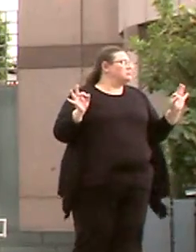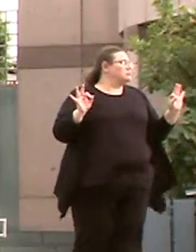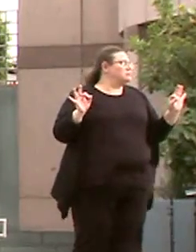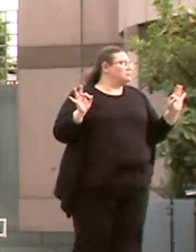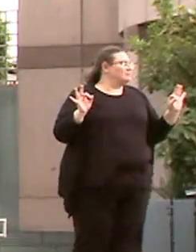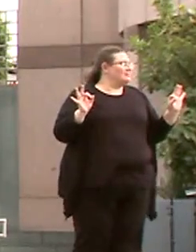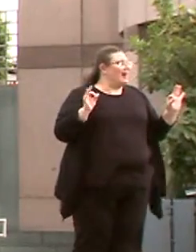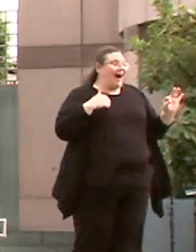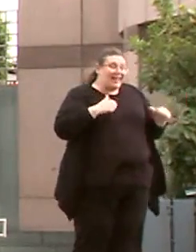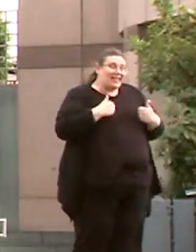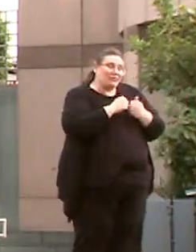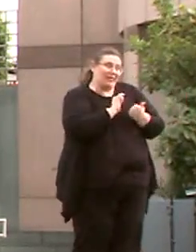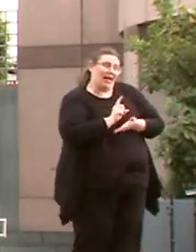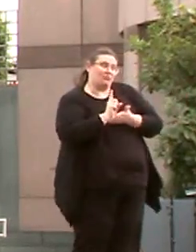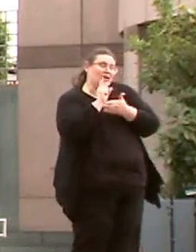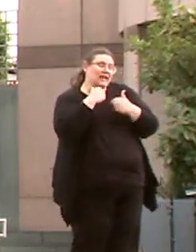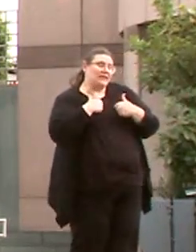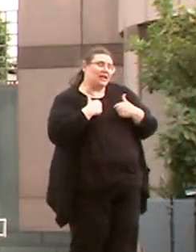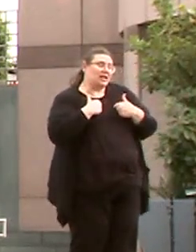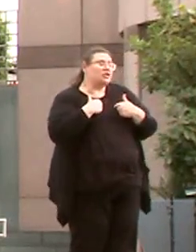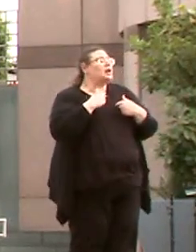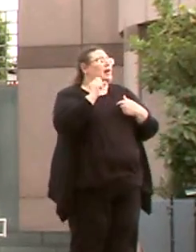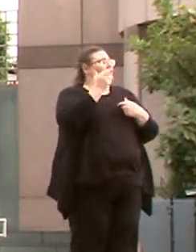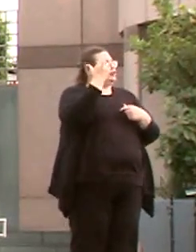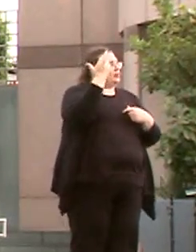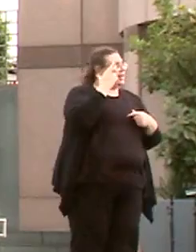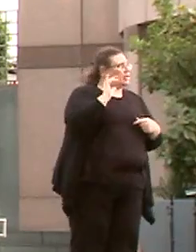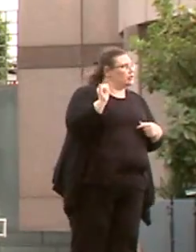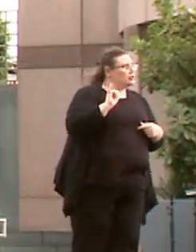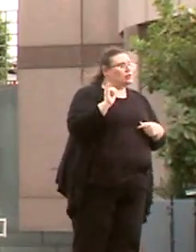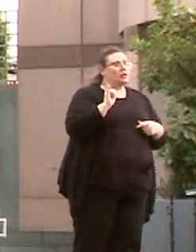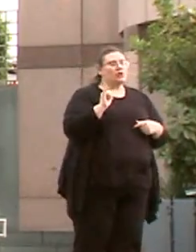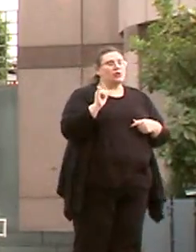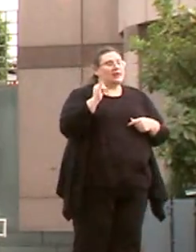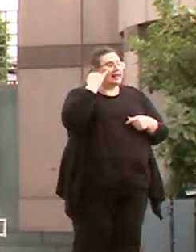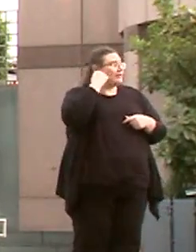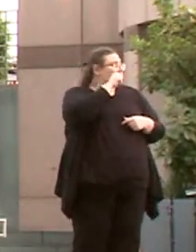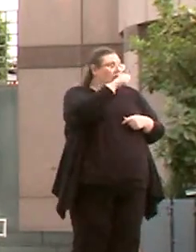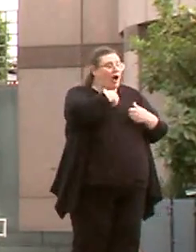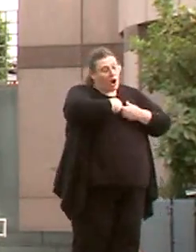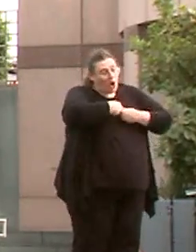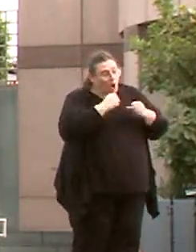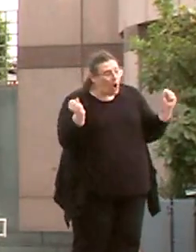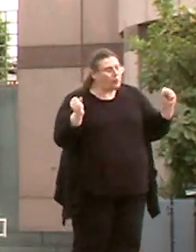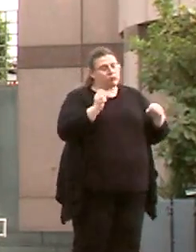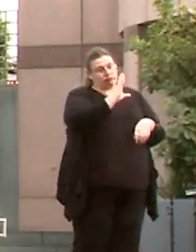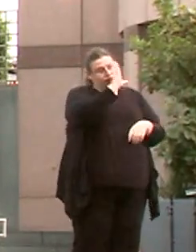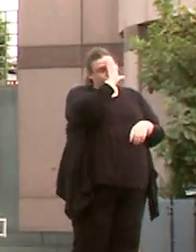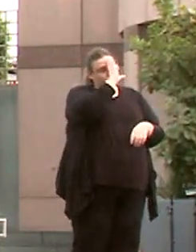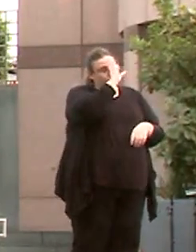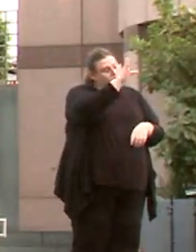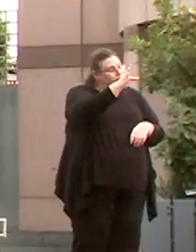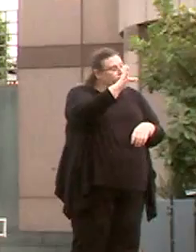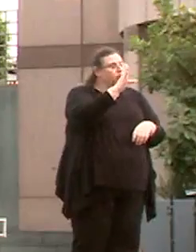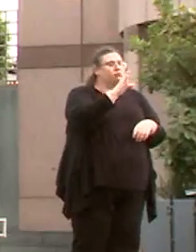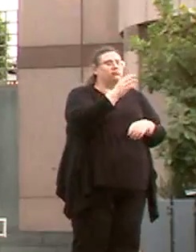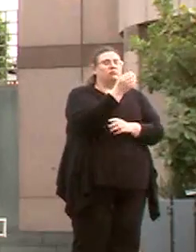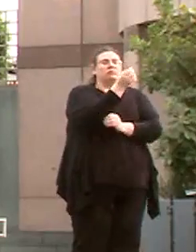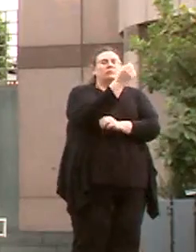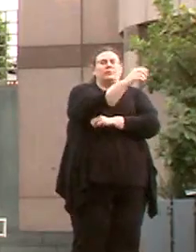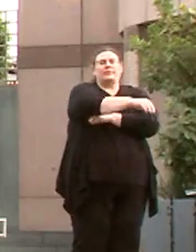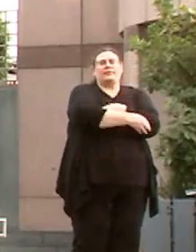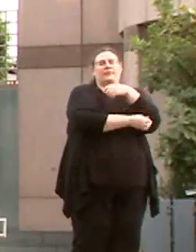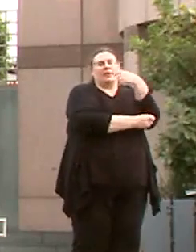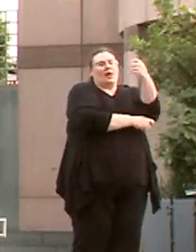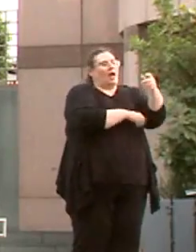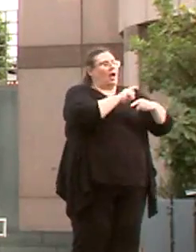live with those privileges, but then also realize that if we are not open and upfront about